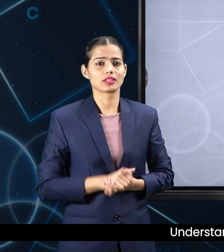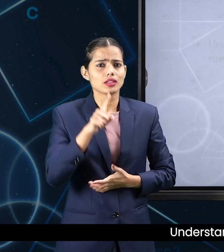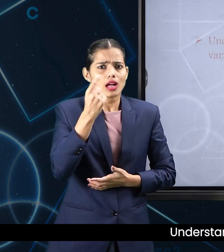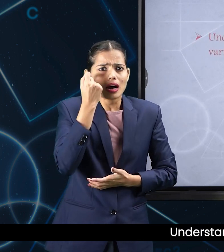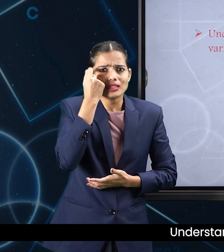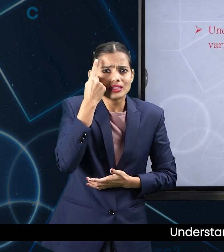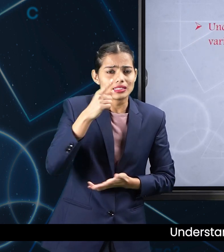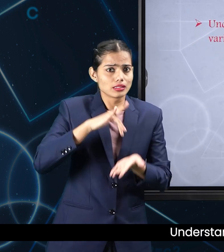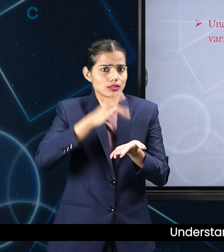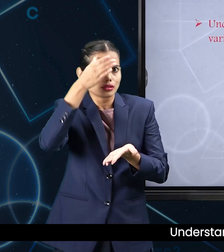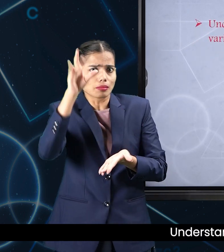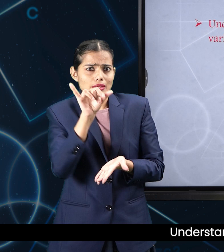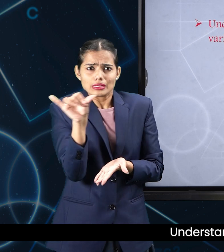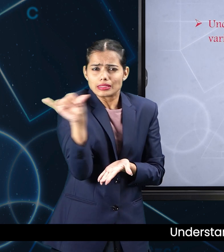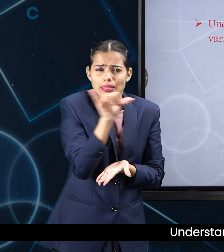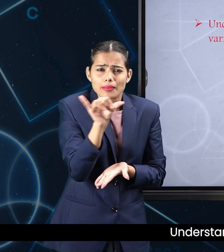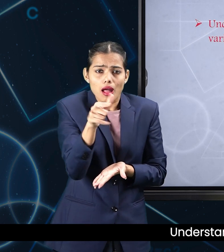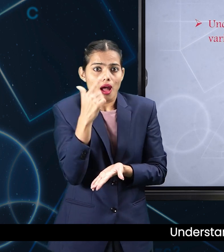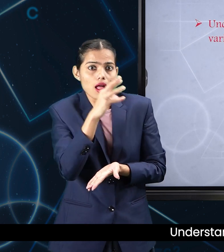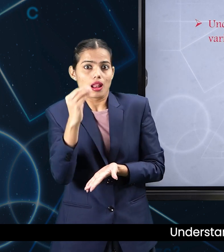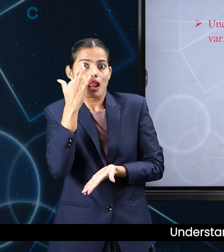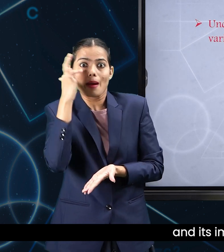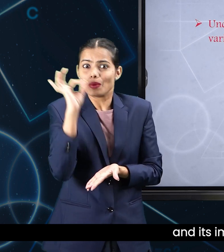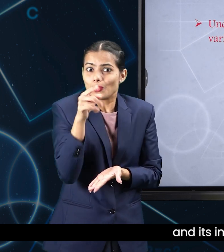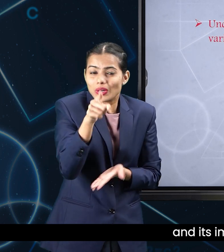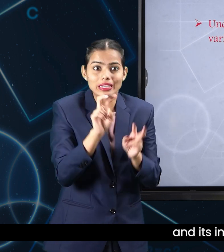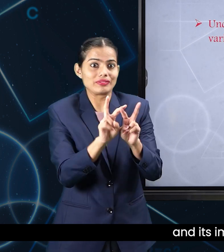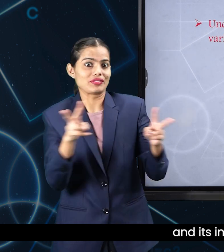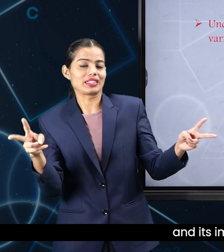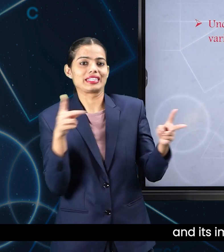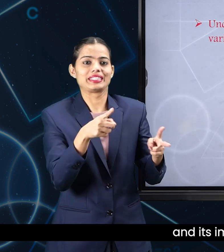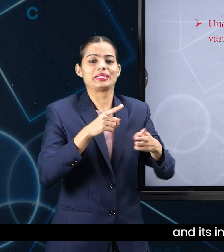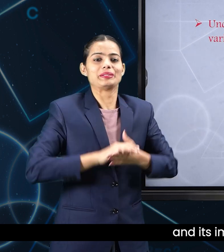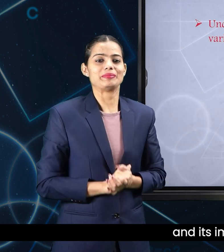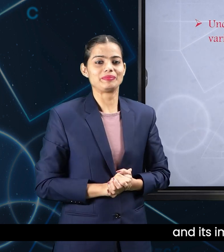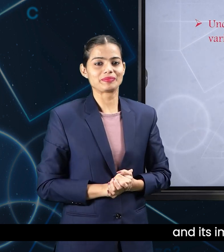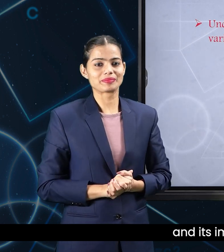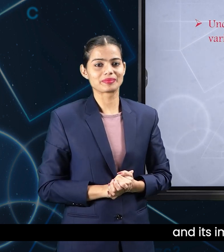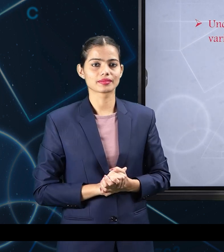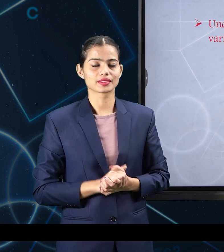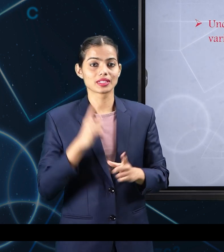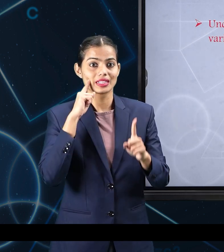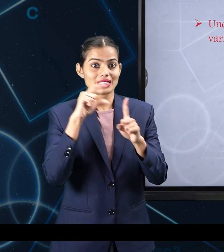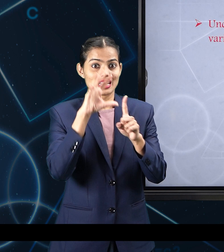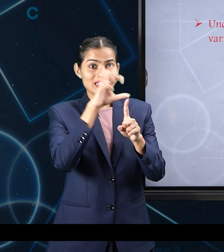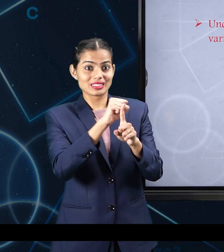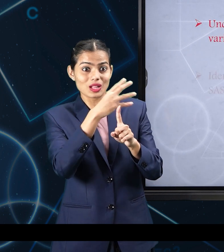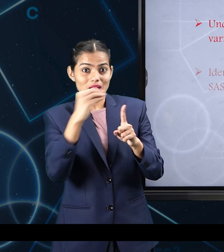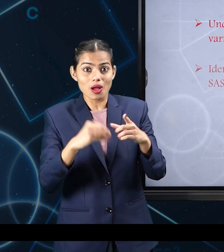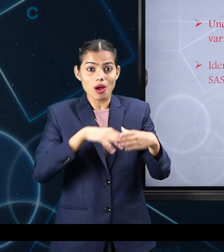Understand the concept of similarity and its importance in various fields. Identify